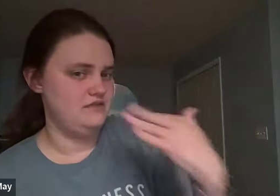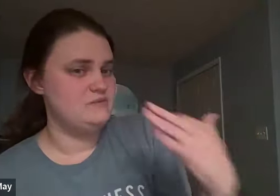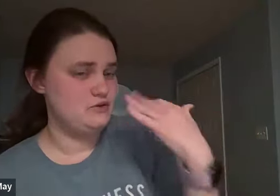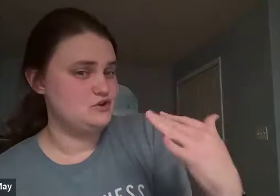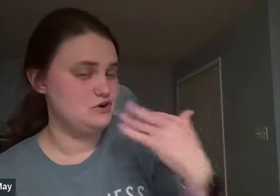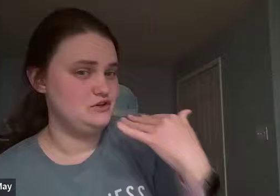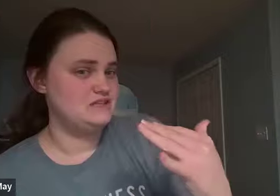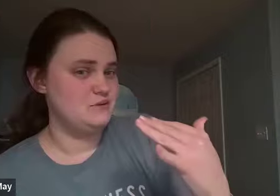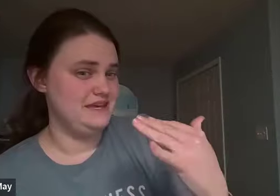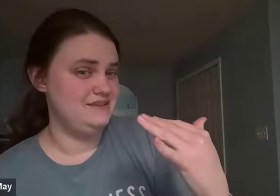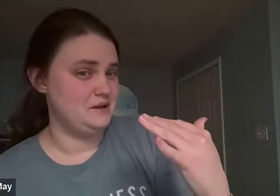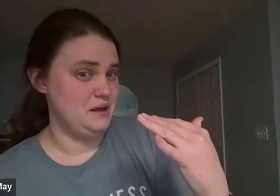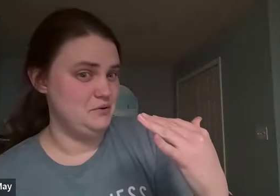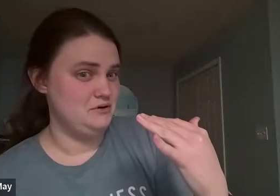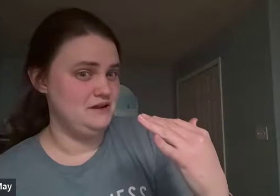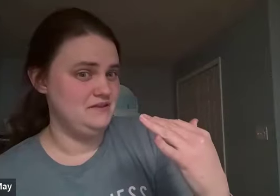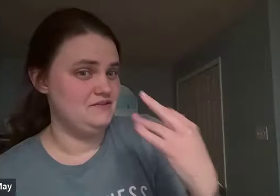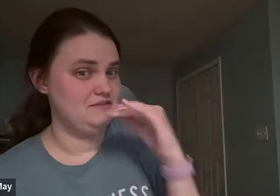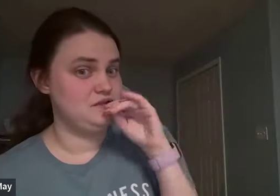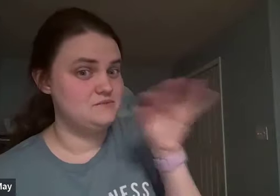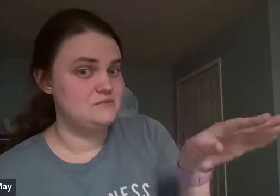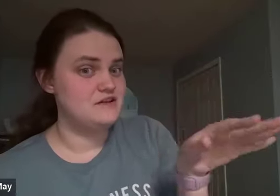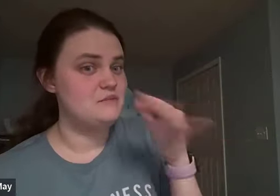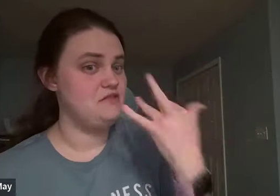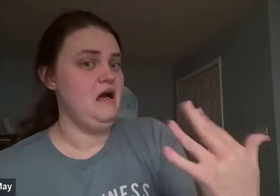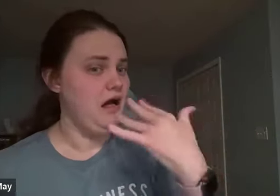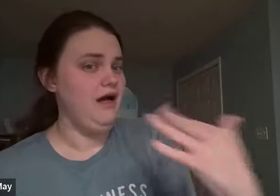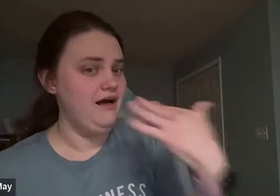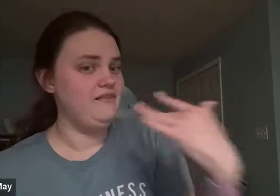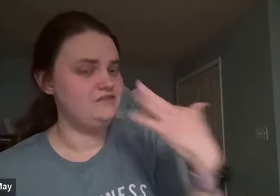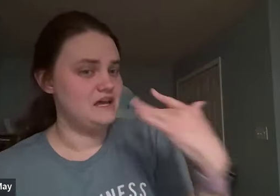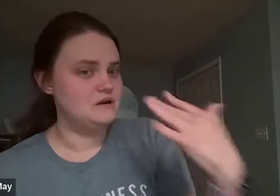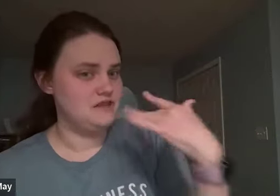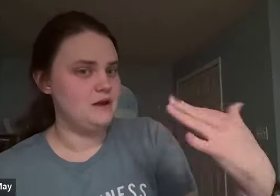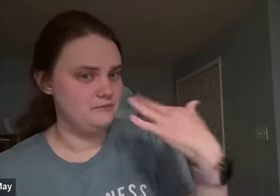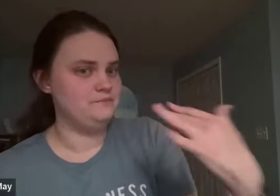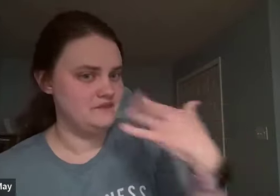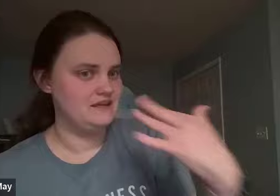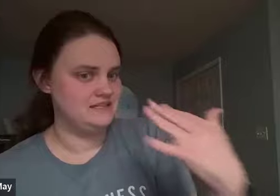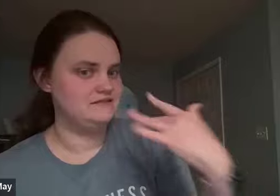about those cartoons that when they eat like a pepper and like flames come out of their mouth, like that's what I think about, is like